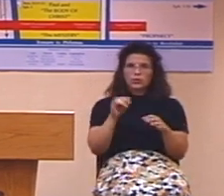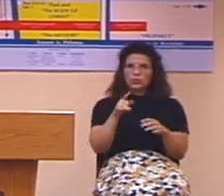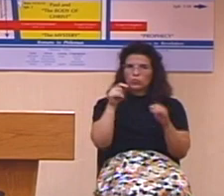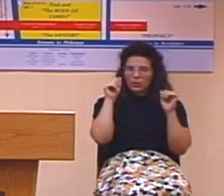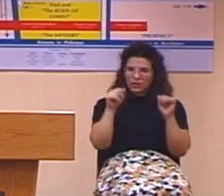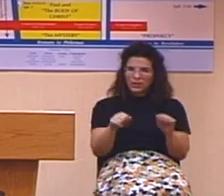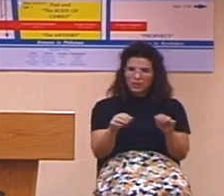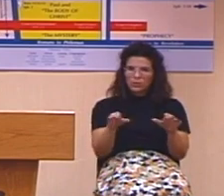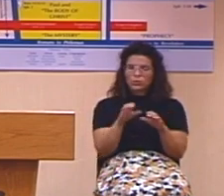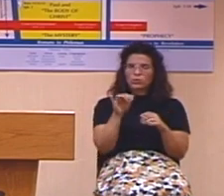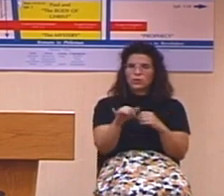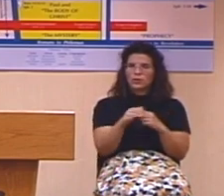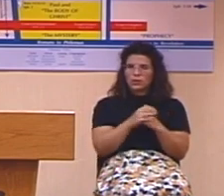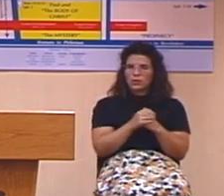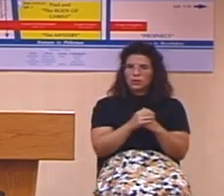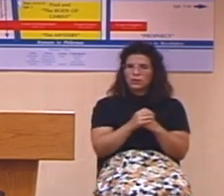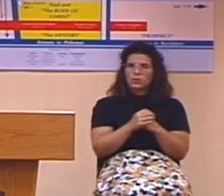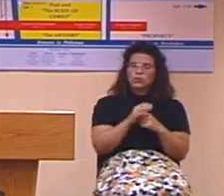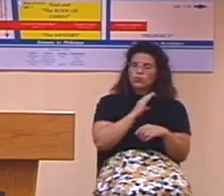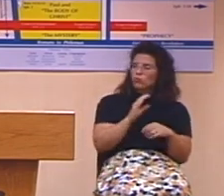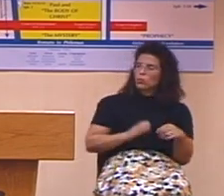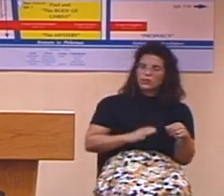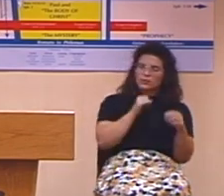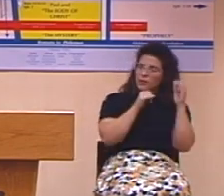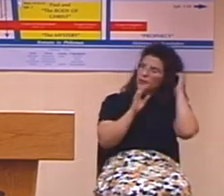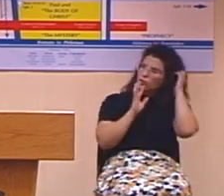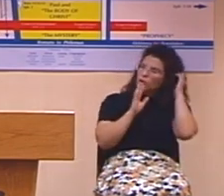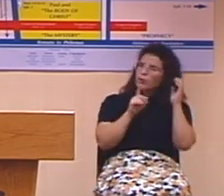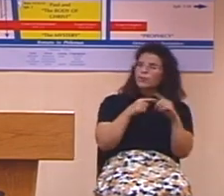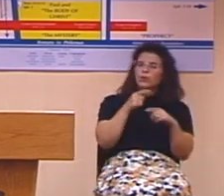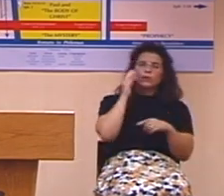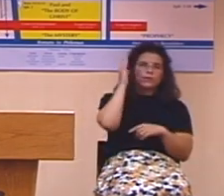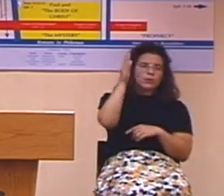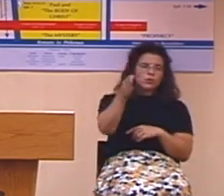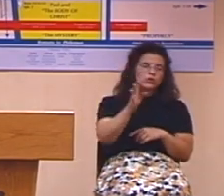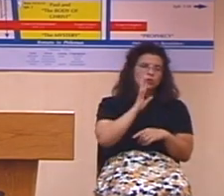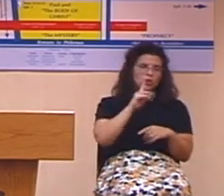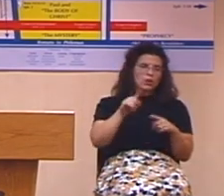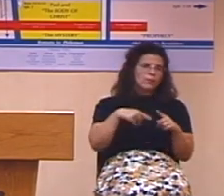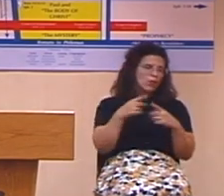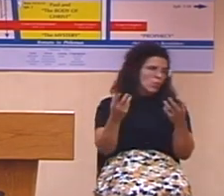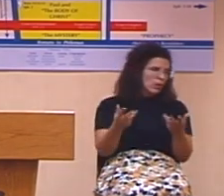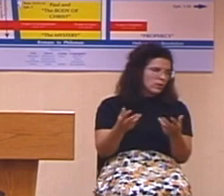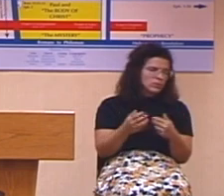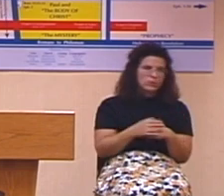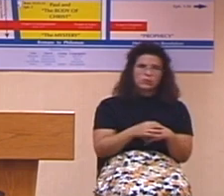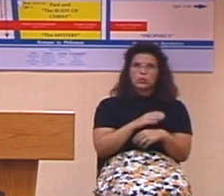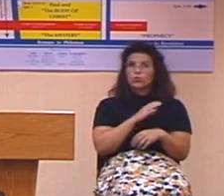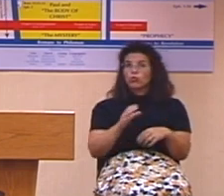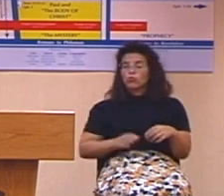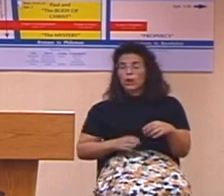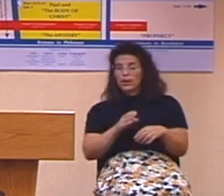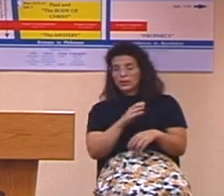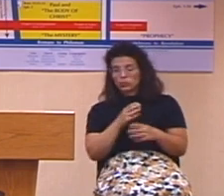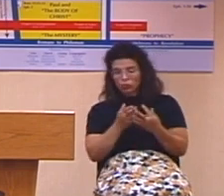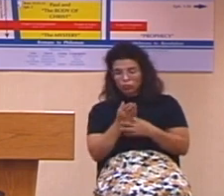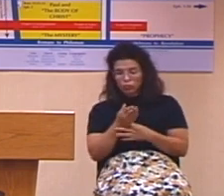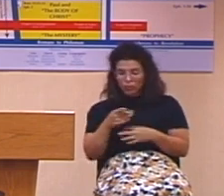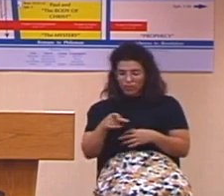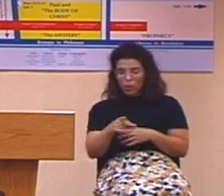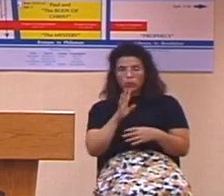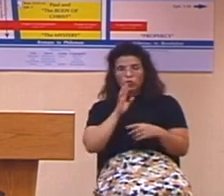do that. Christ isn't talking about the future. He's talking about what? Christ through Paul's talking about